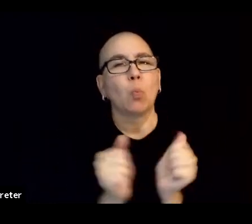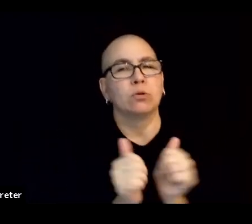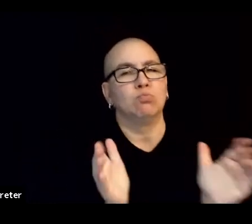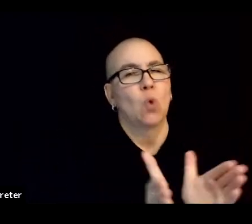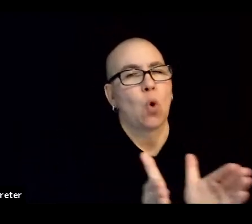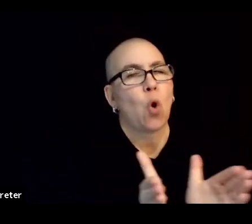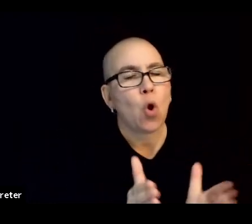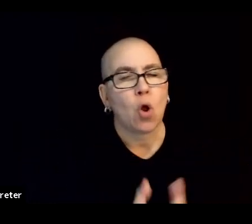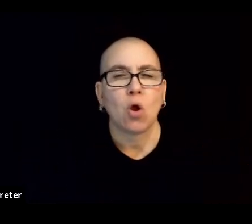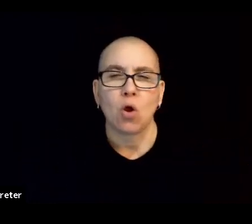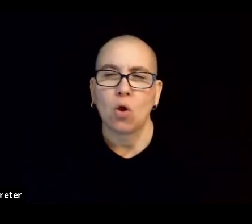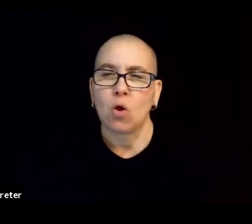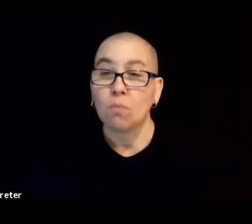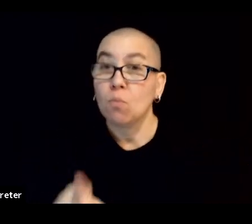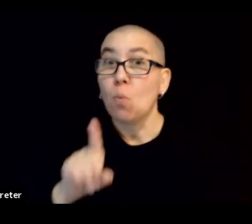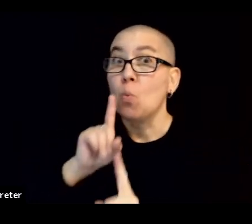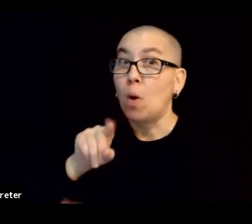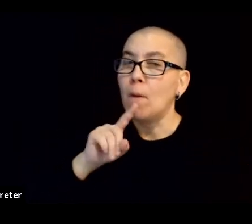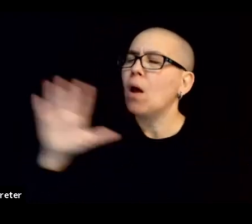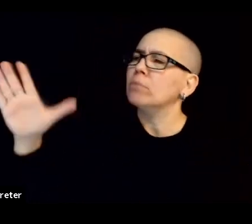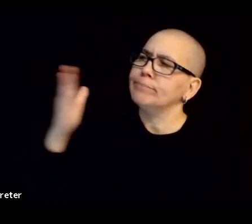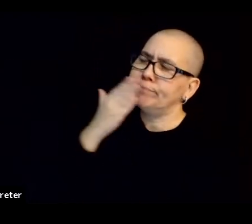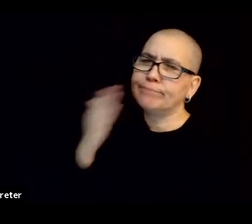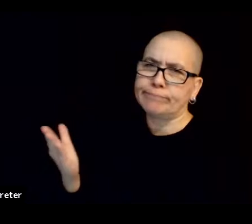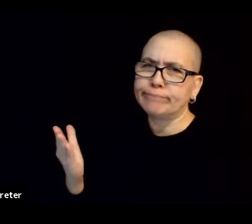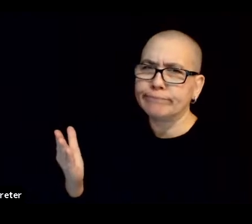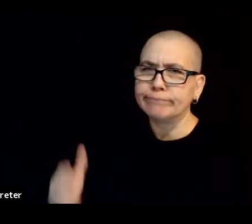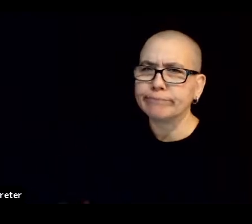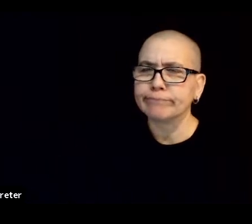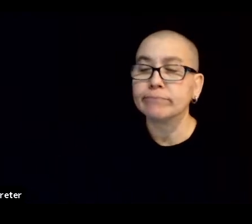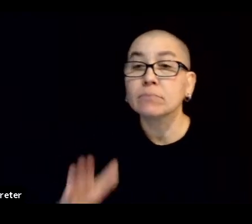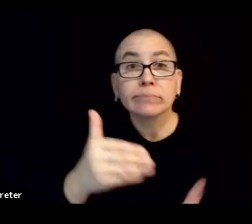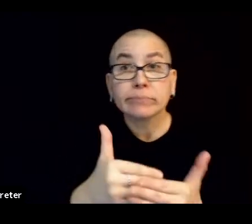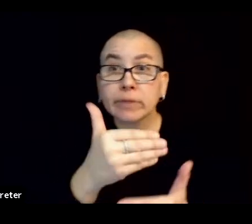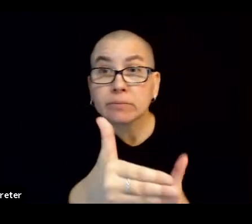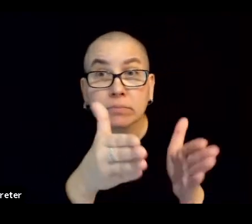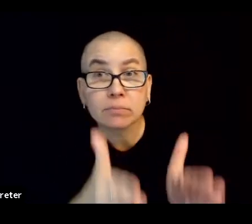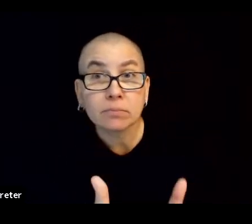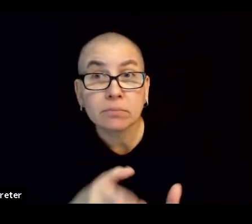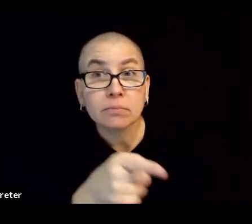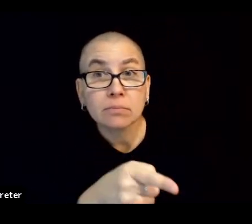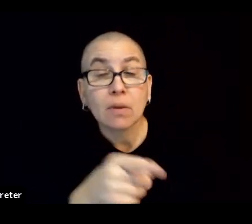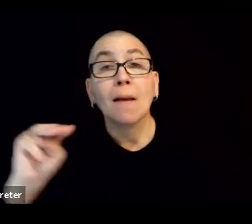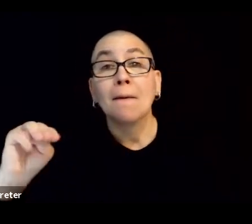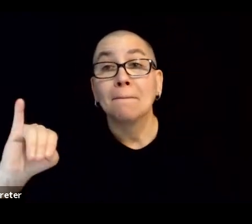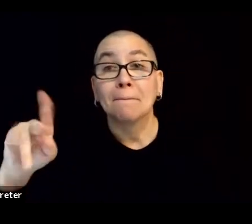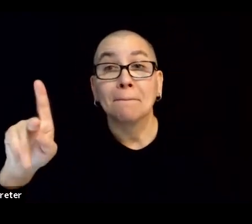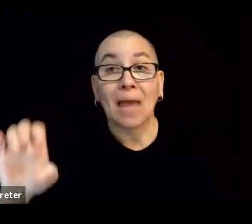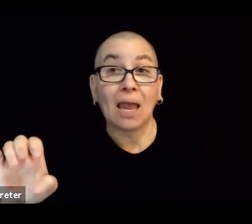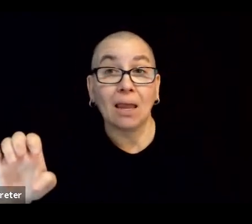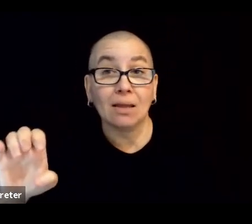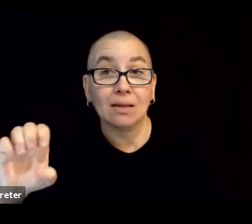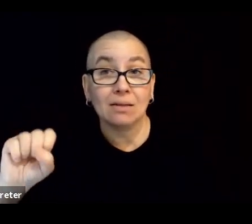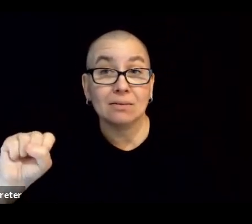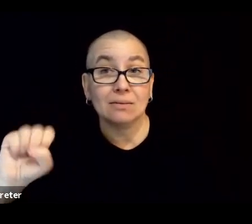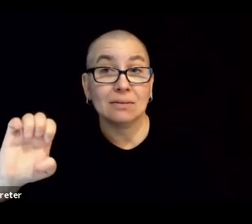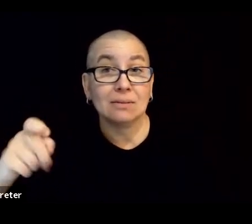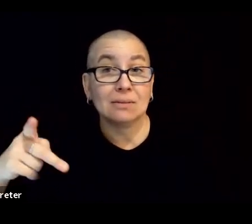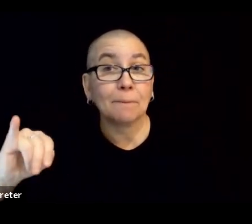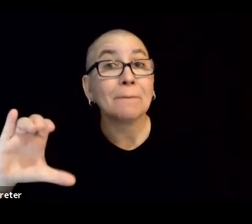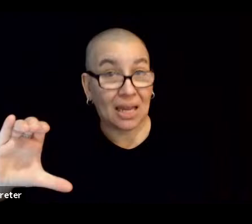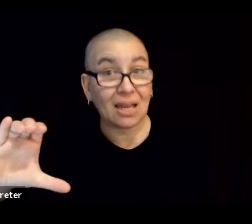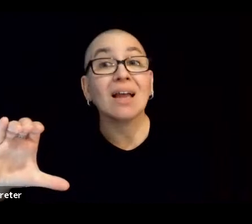Your next question comes from the line of Mr. Matt Sepik of Minnesota Public Radio News. The line is open. You may ask your